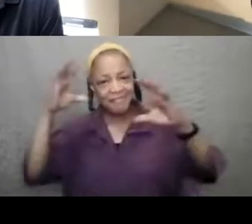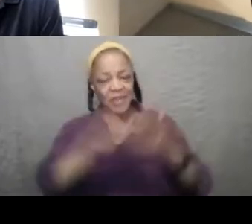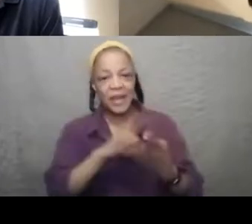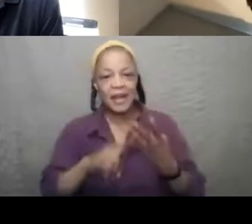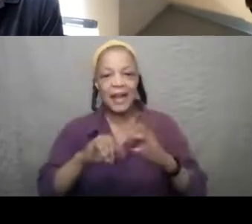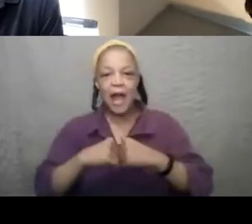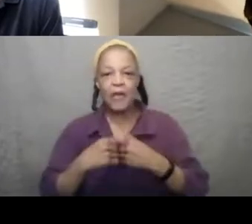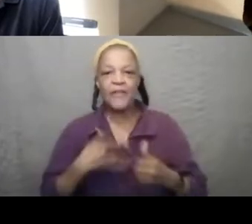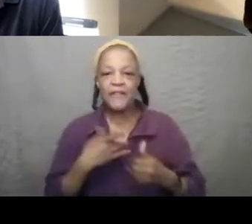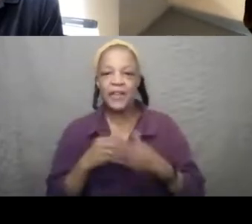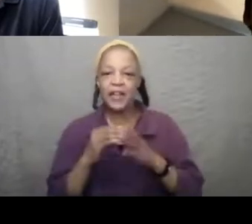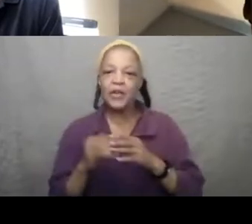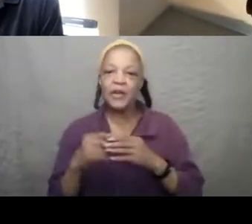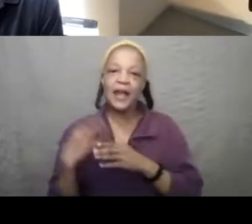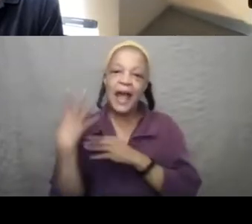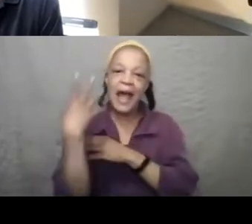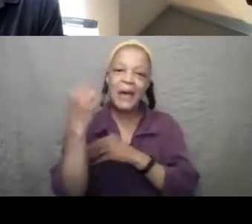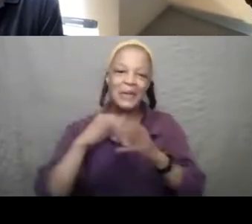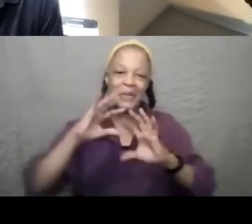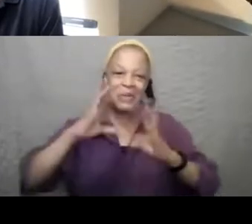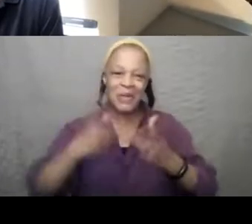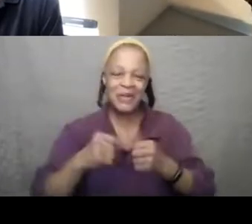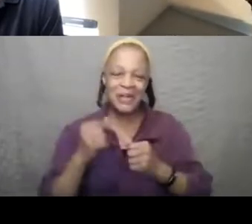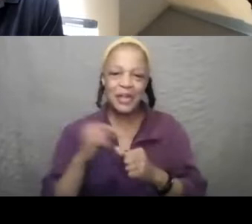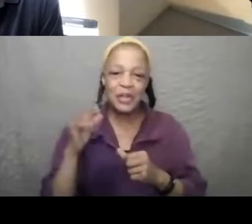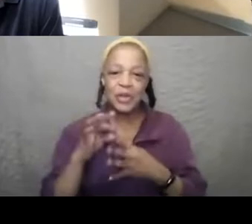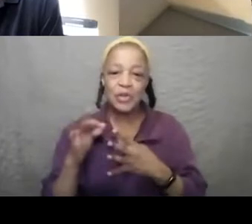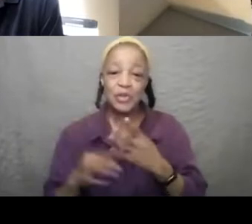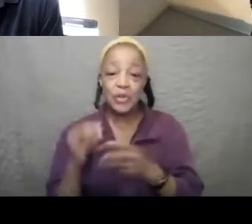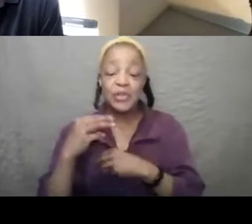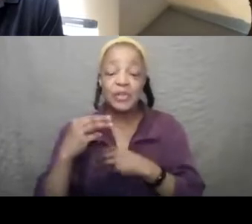the campus and into your chosen fields as a disability professional?